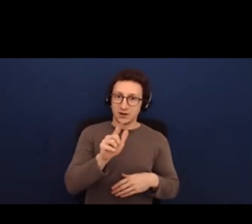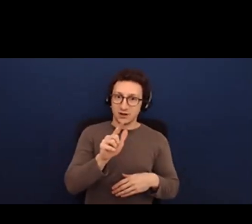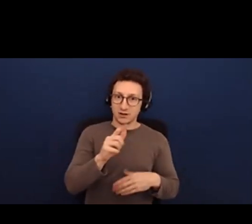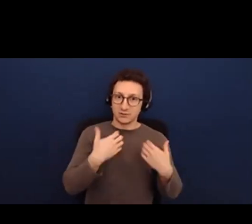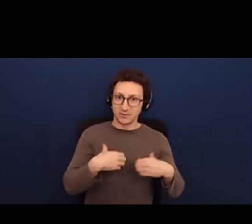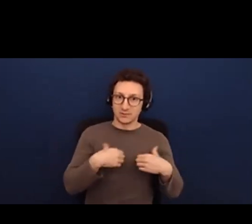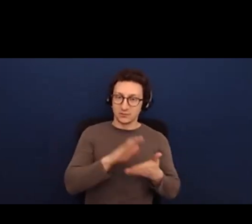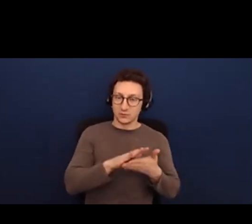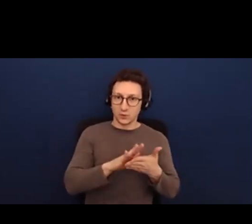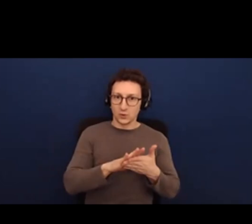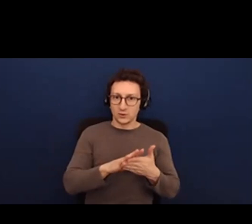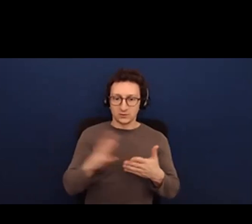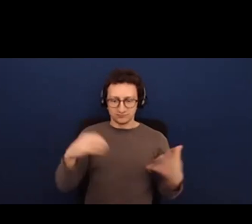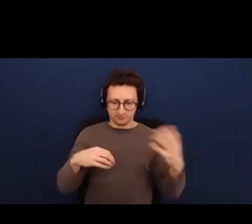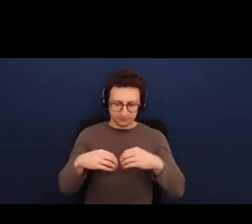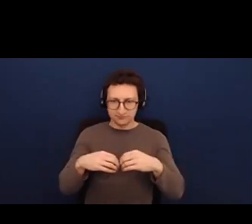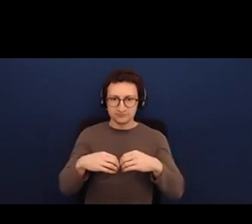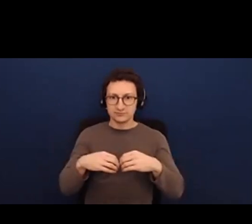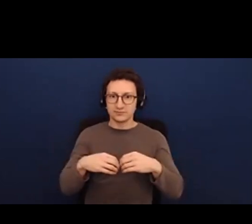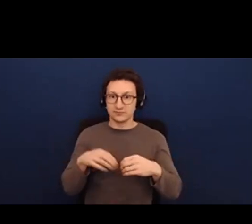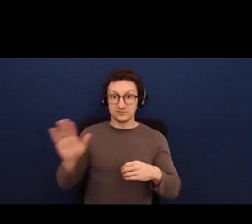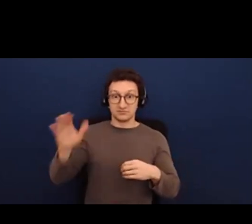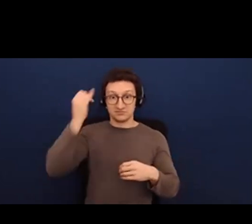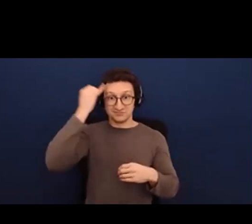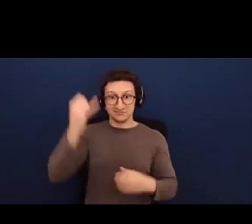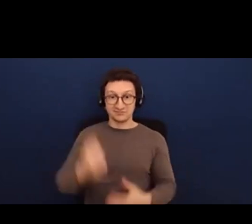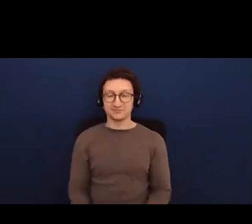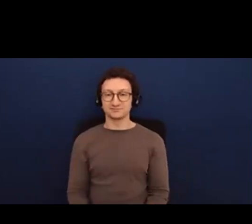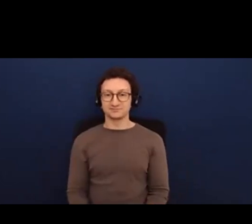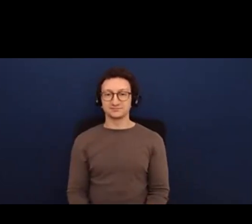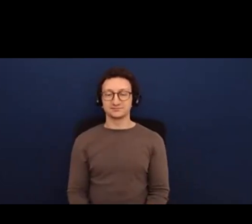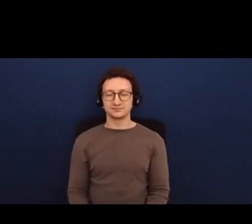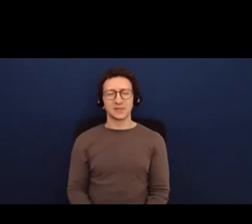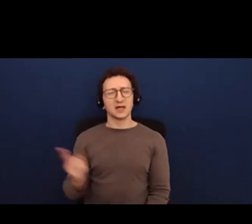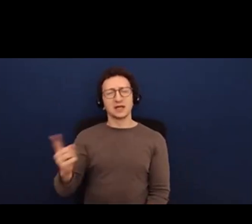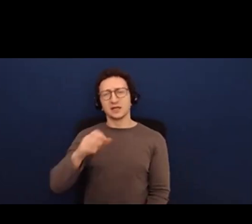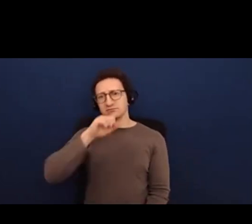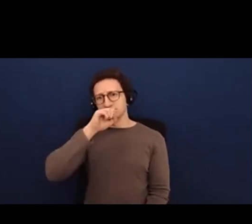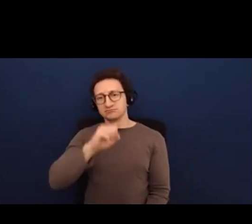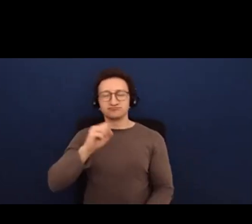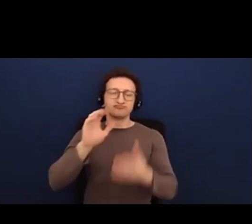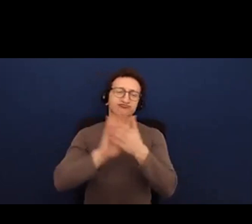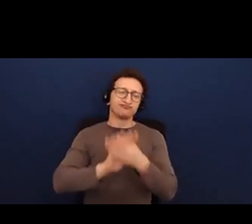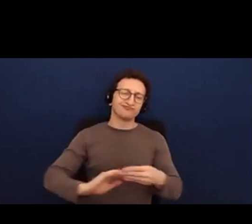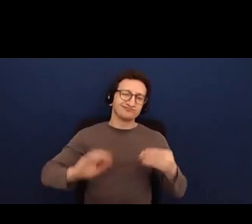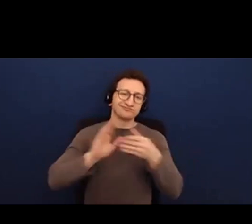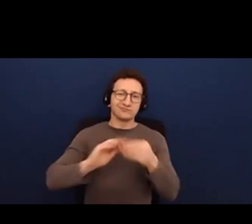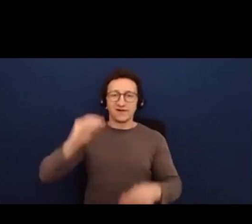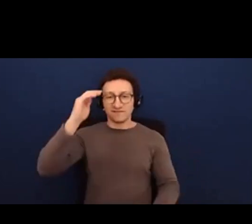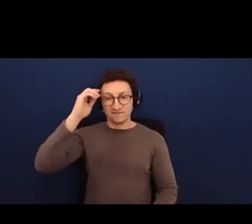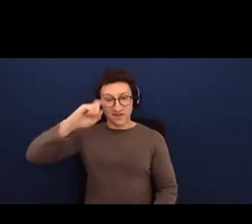He also, in the diary, comments on philosophical issues a great deal, his belief in God and prayer,